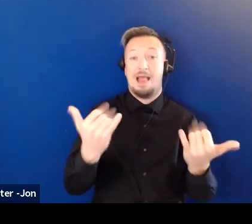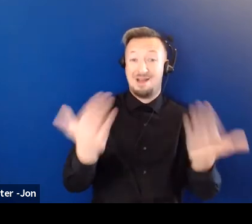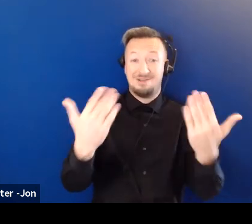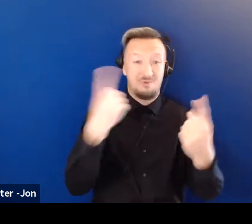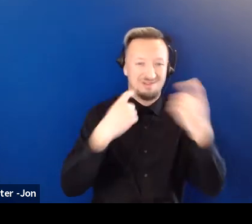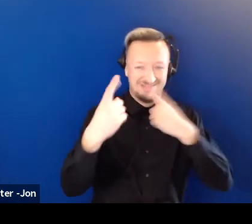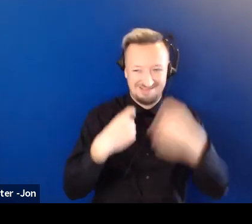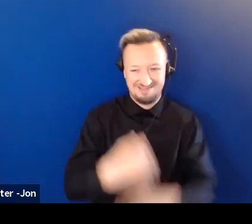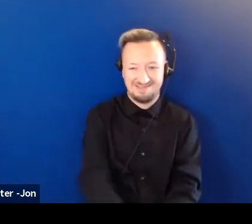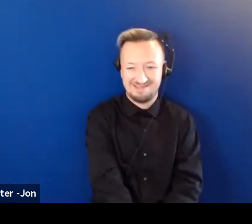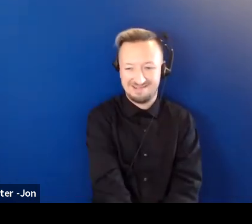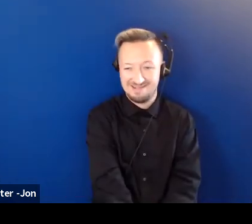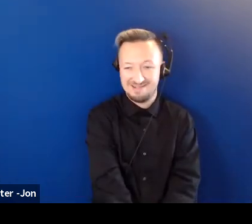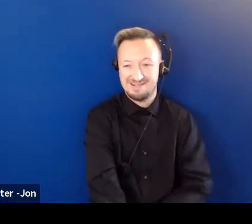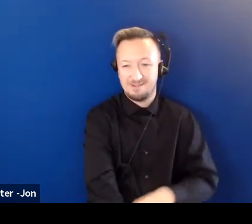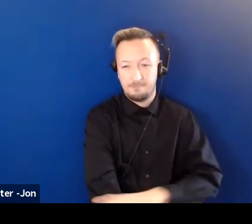questions.